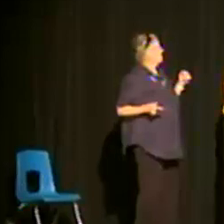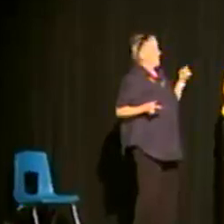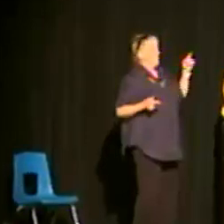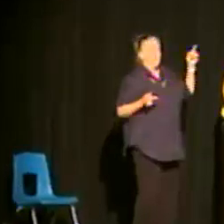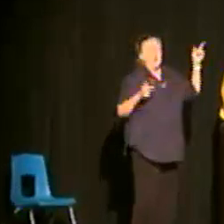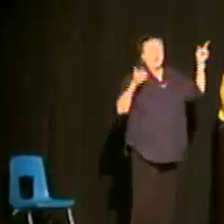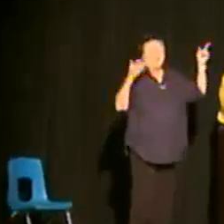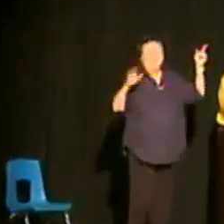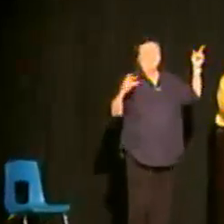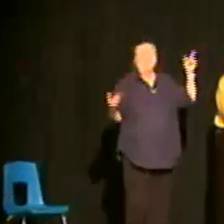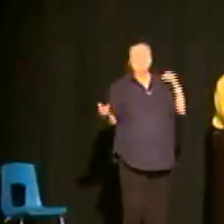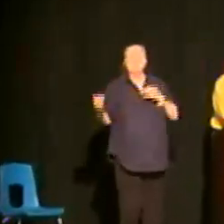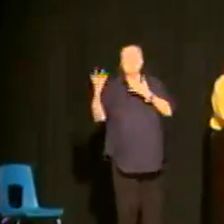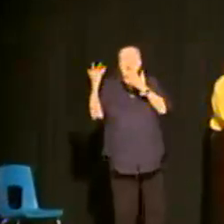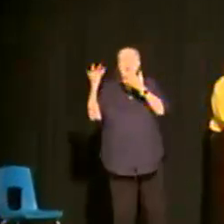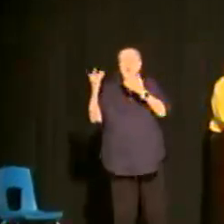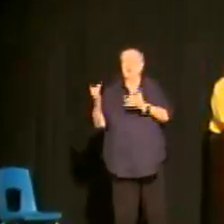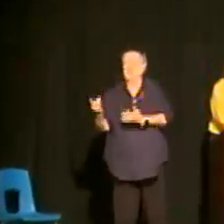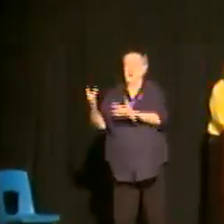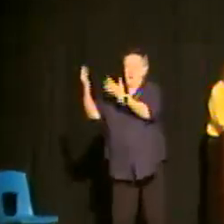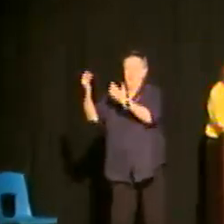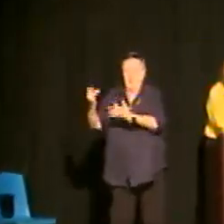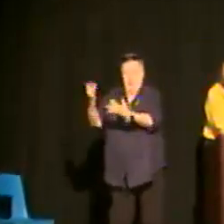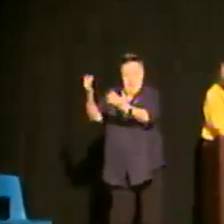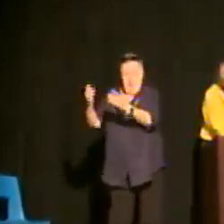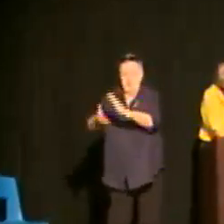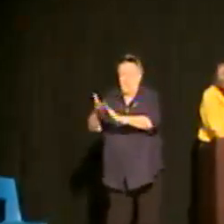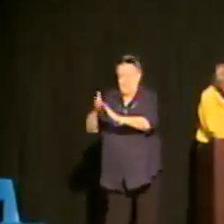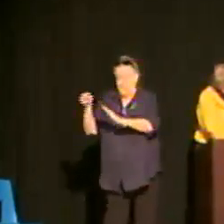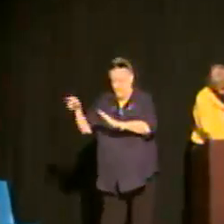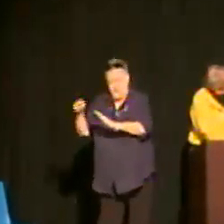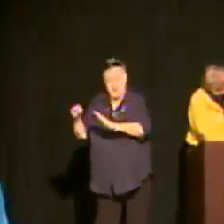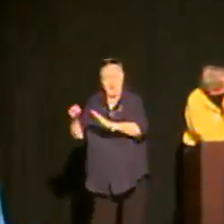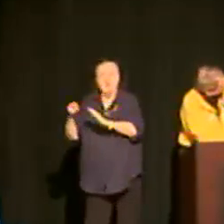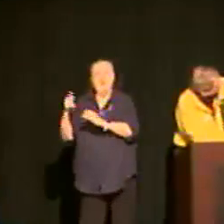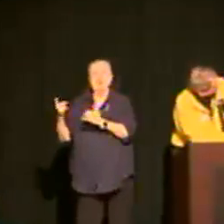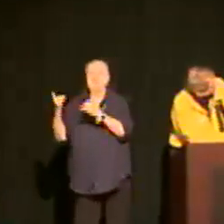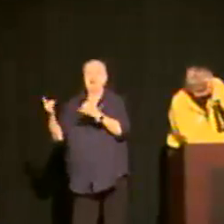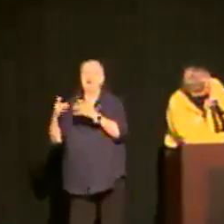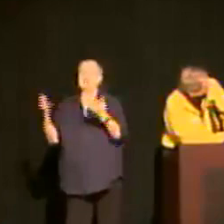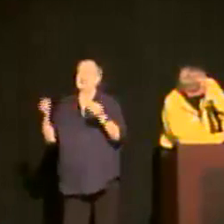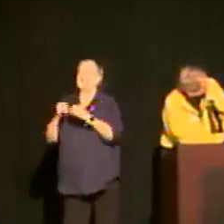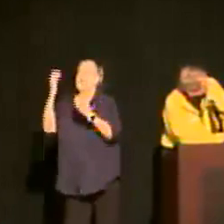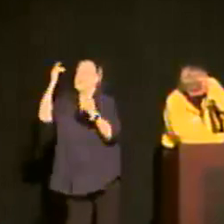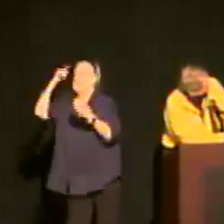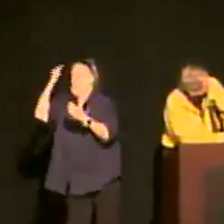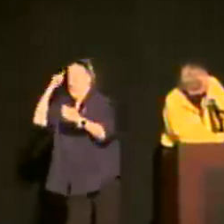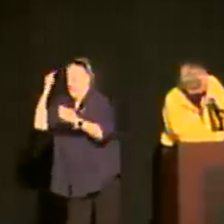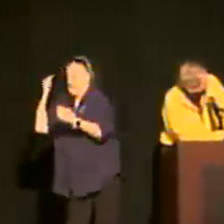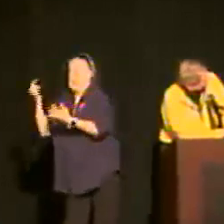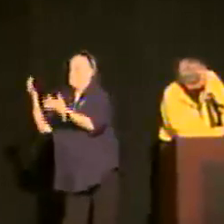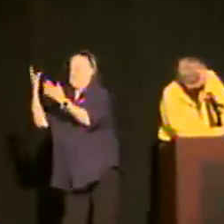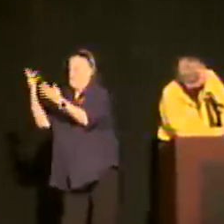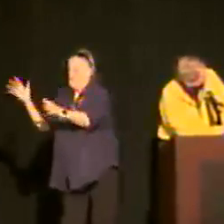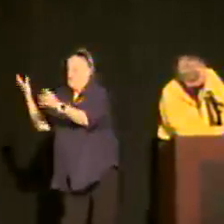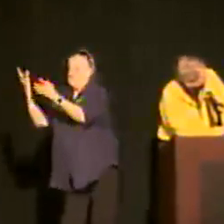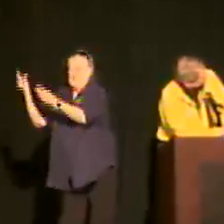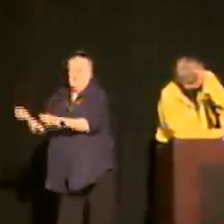They finished the firing operation back here, and this now is a lot more black into the burn up here. There's a big